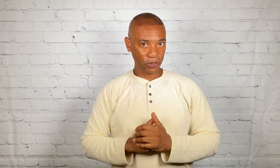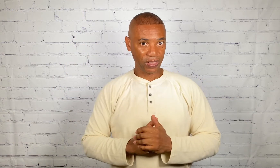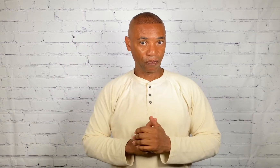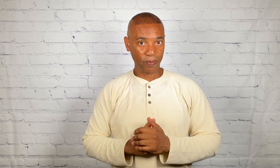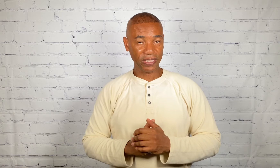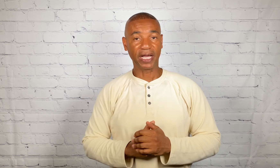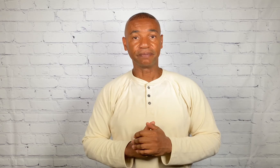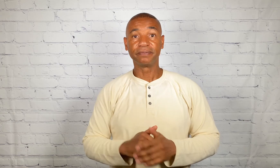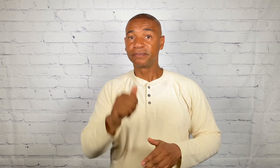that one more time.